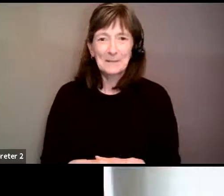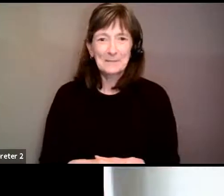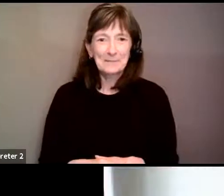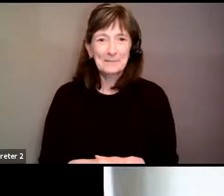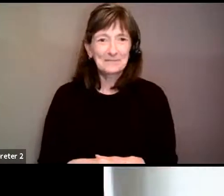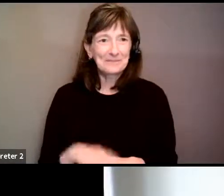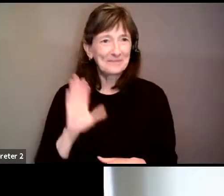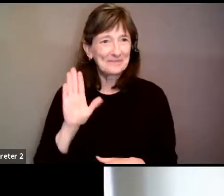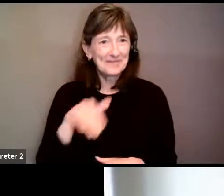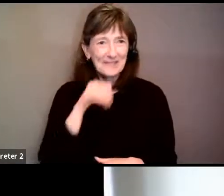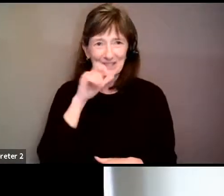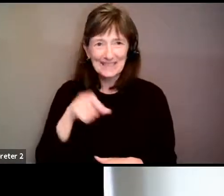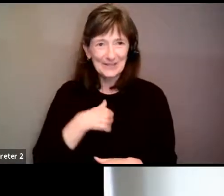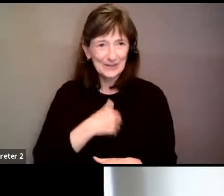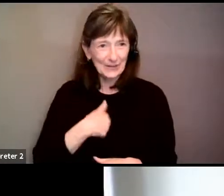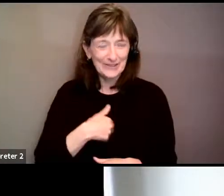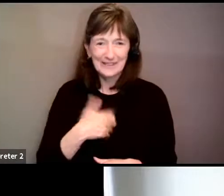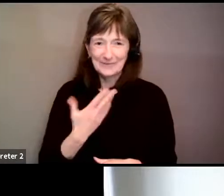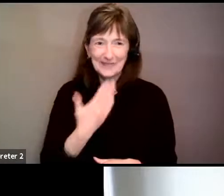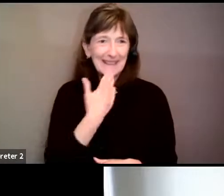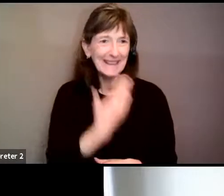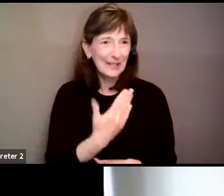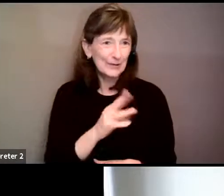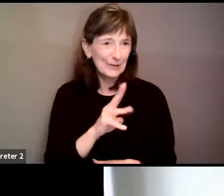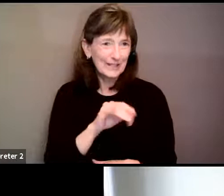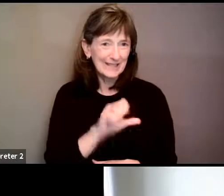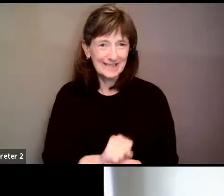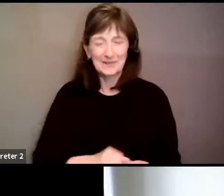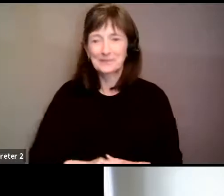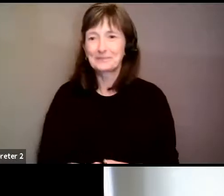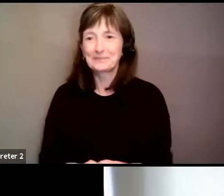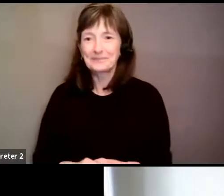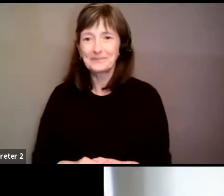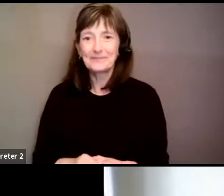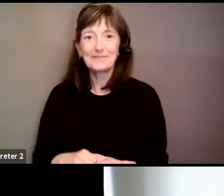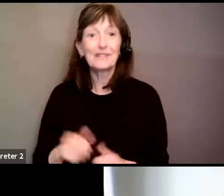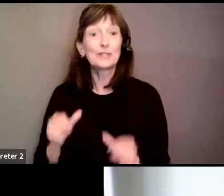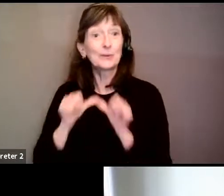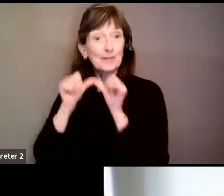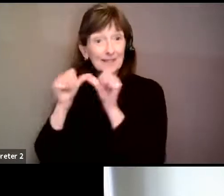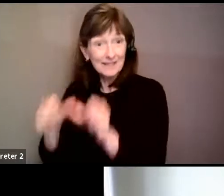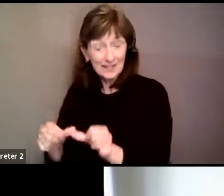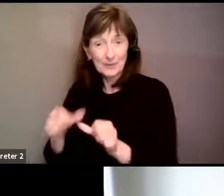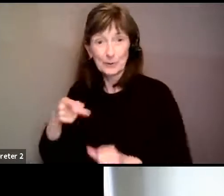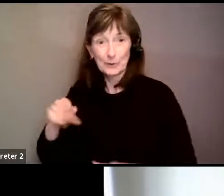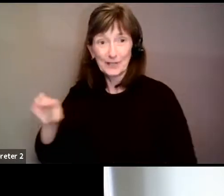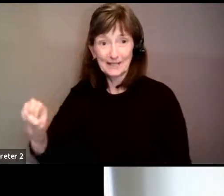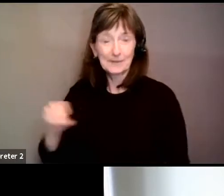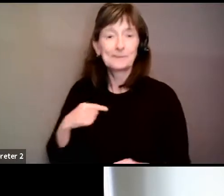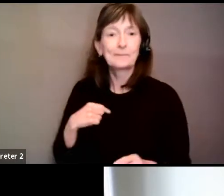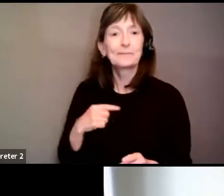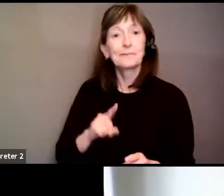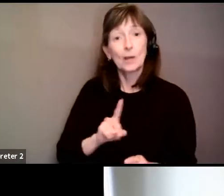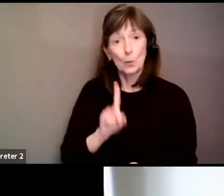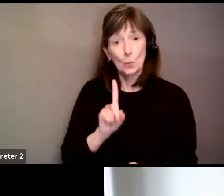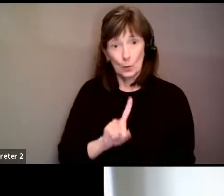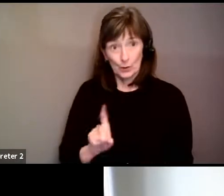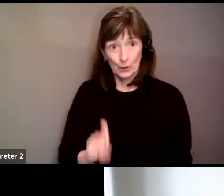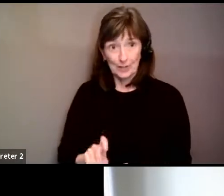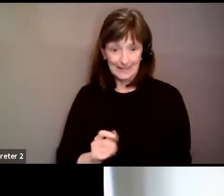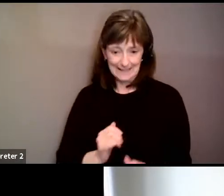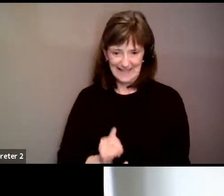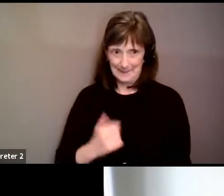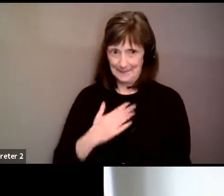No need to apologize at all. Thank you, Chris. So, going to continue right on, Pri. It was one of the questions that I had